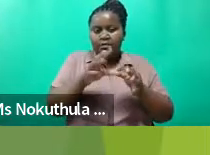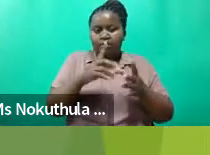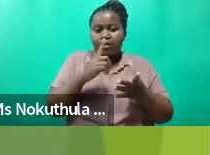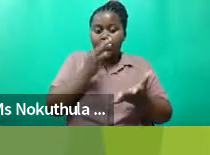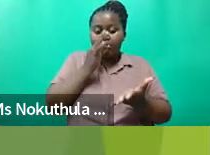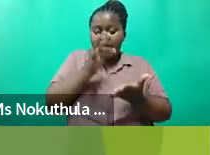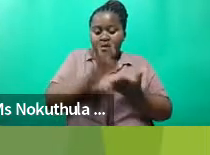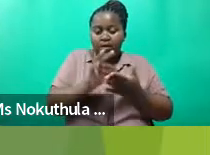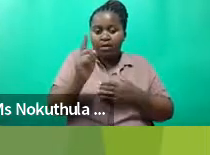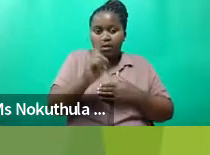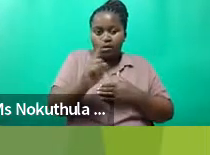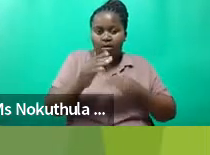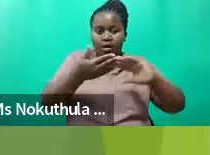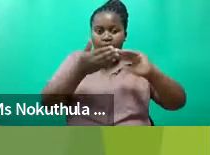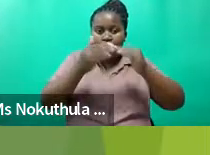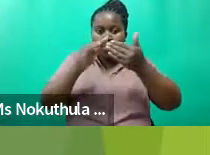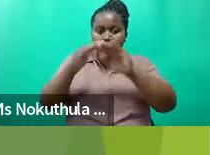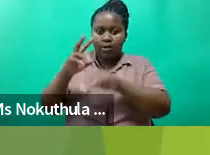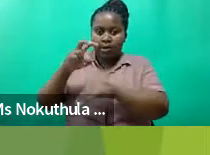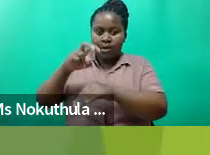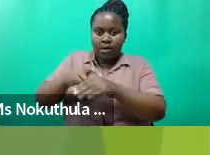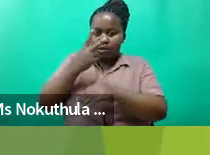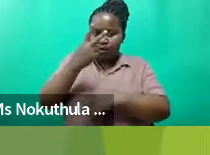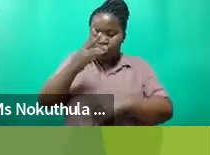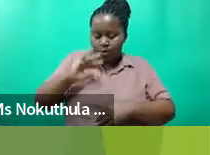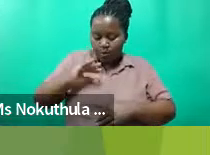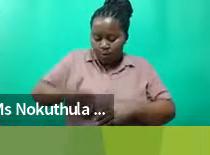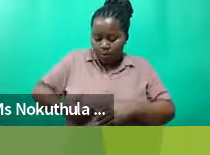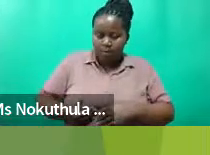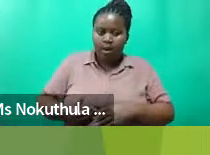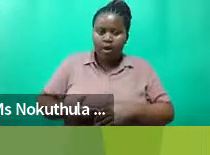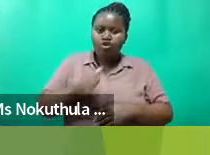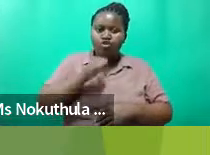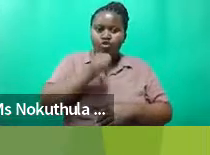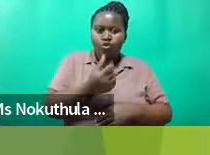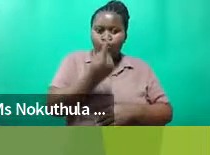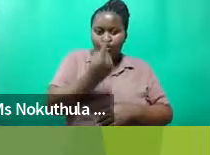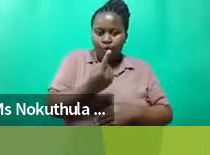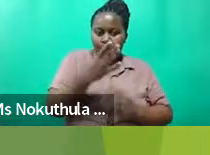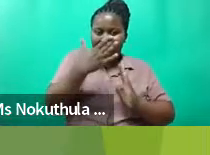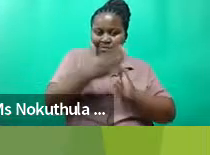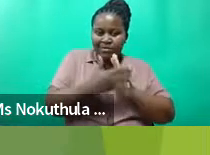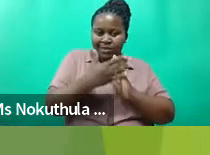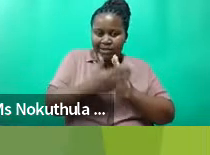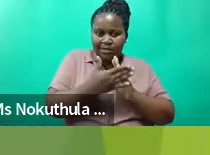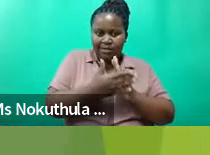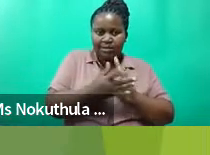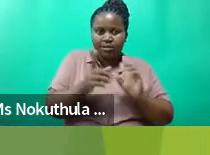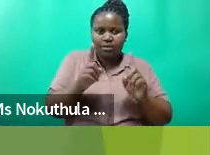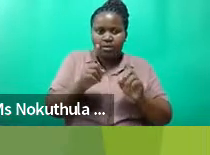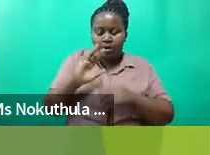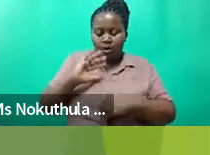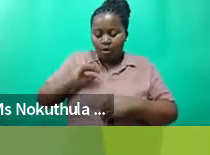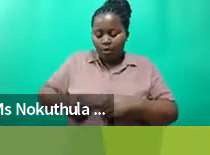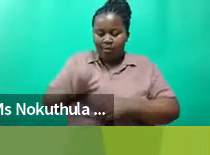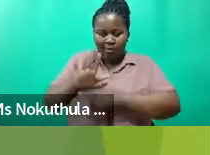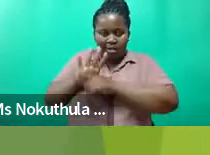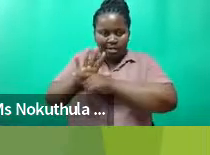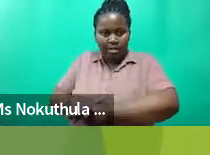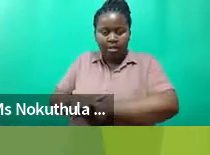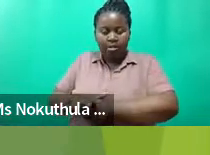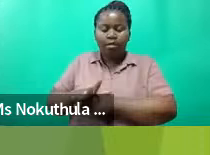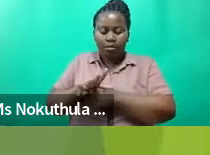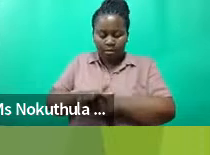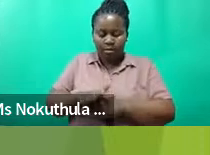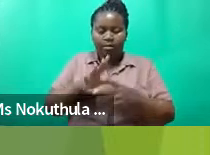society needs to look at women as a whole, not in one-side manner that deprive women of being given a chance to prove their